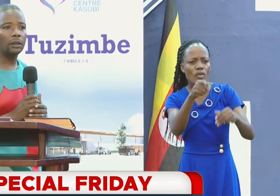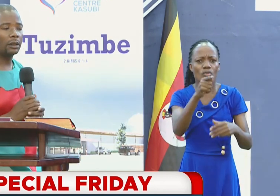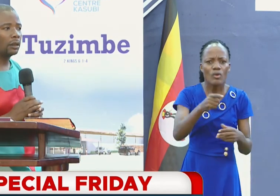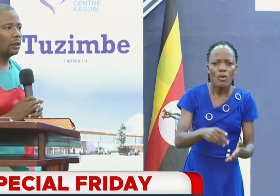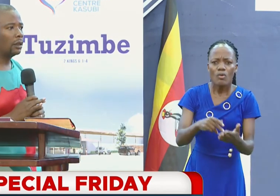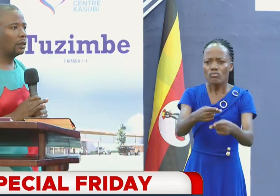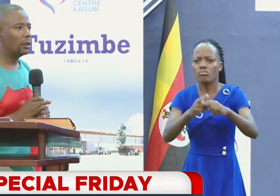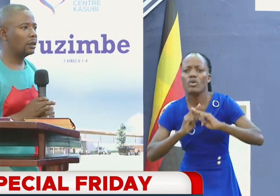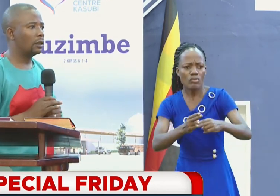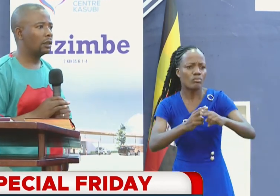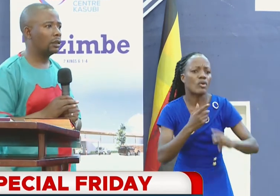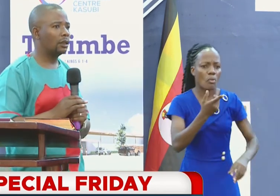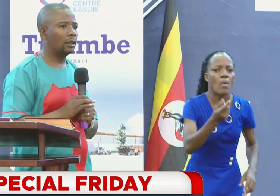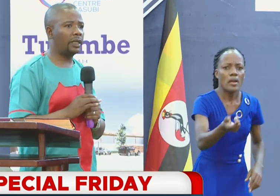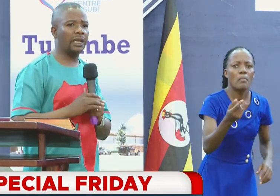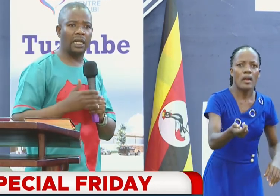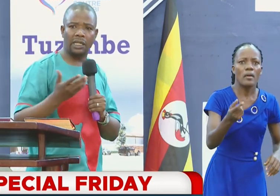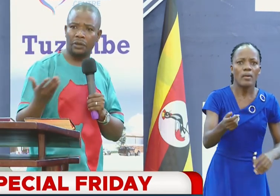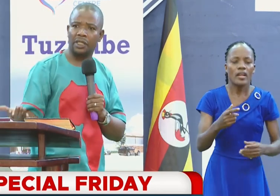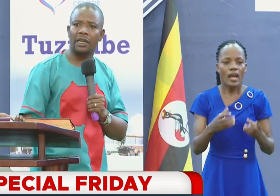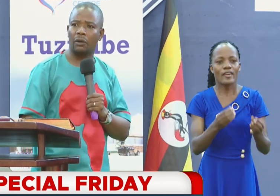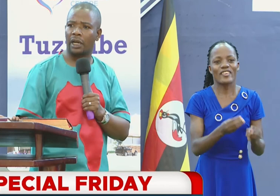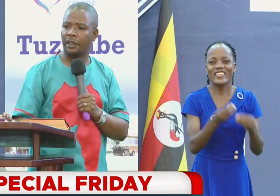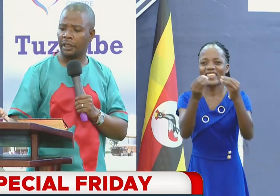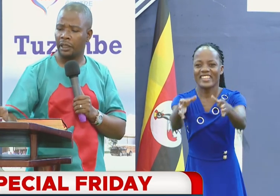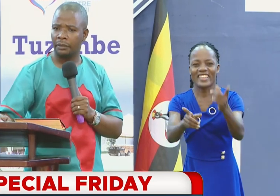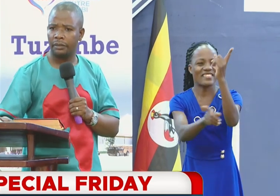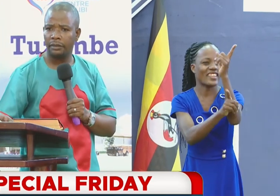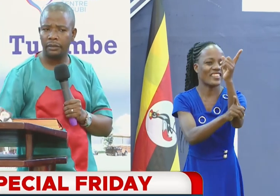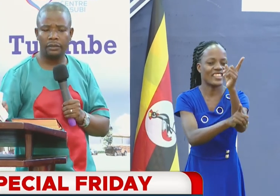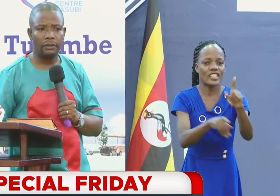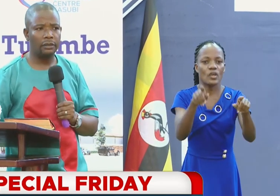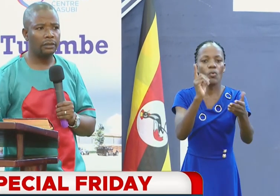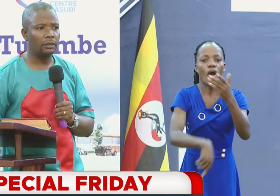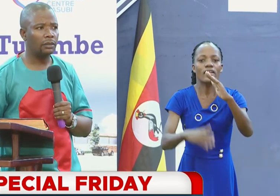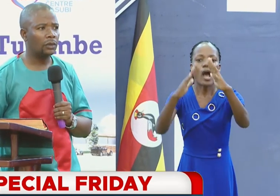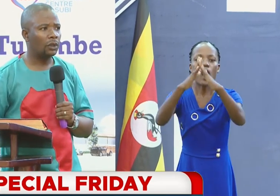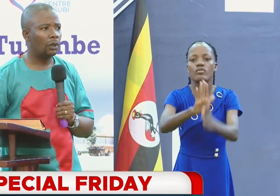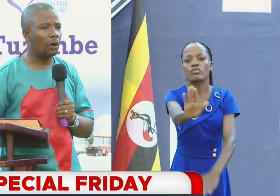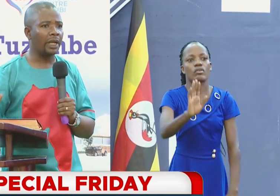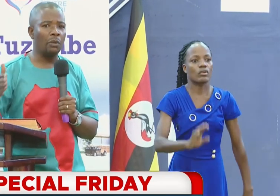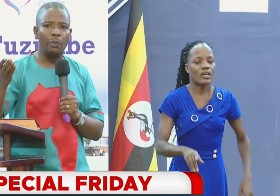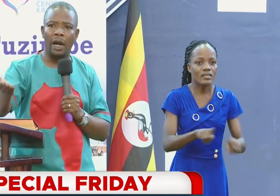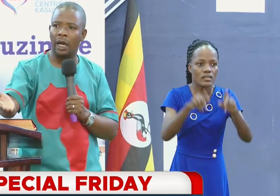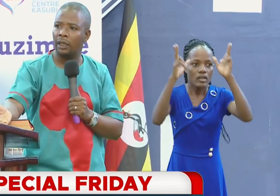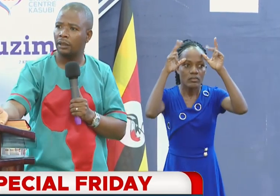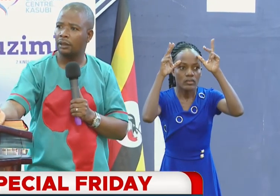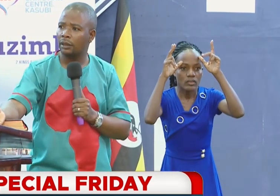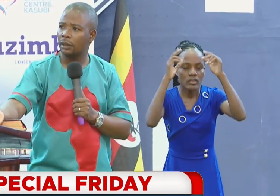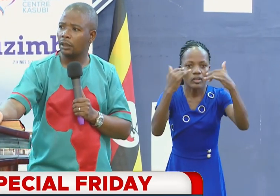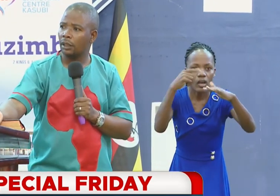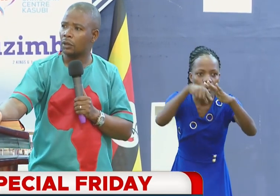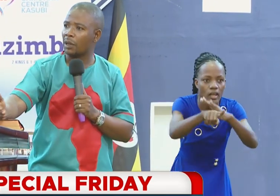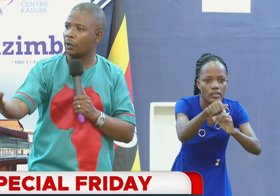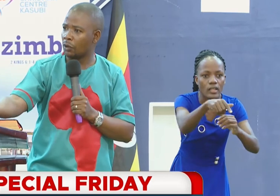money as you put your house as security, the devil also penetrated into this game. You go